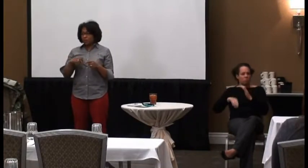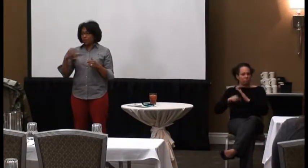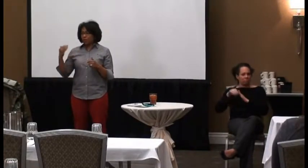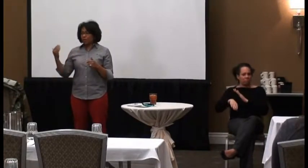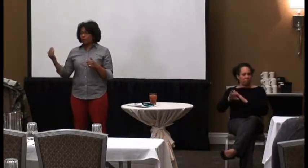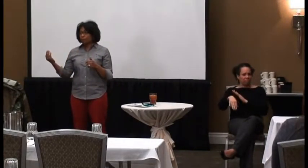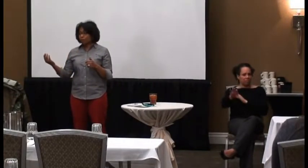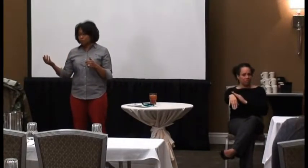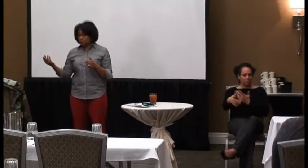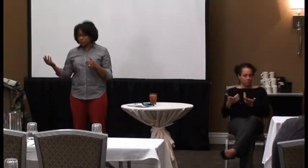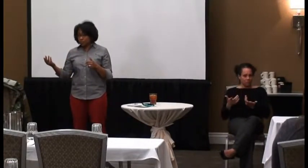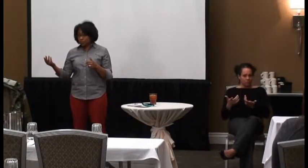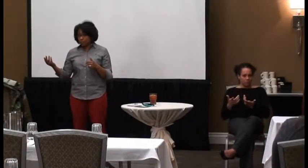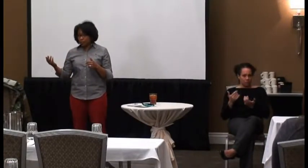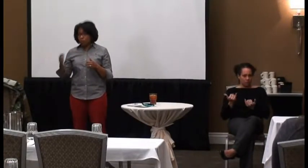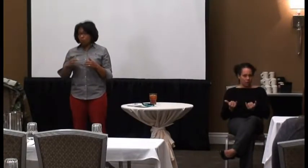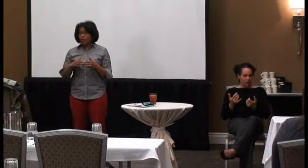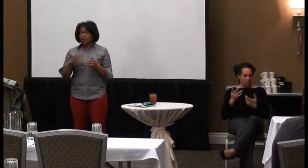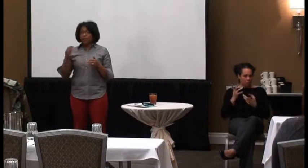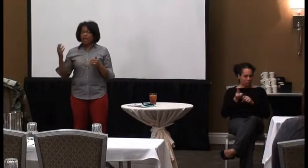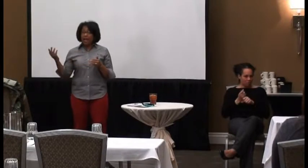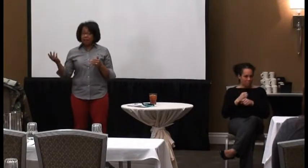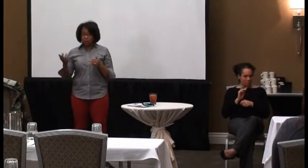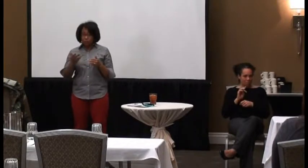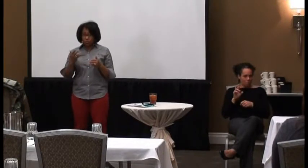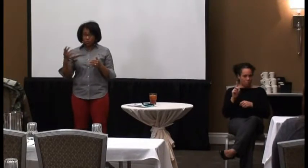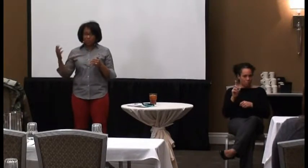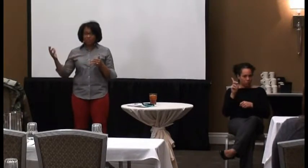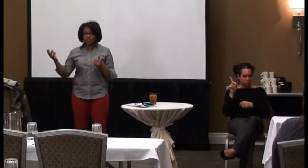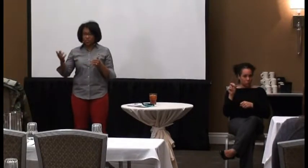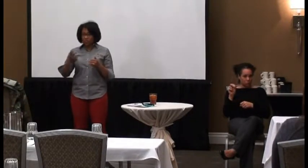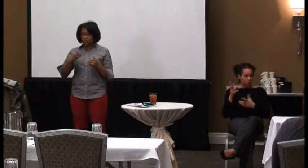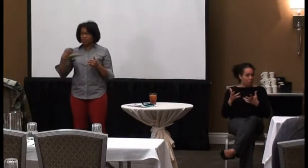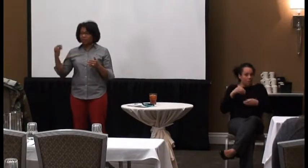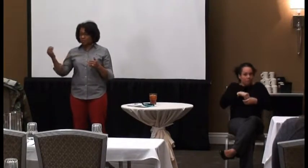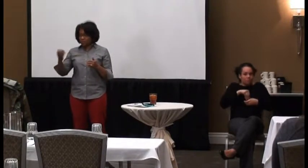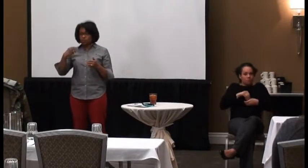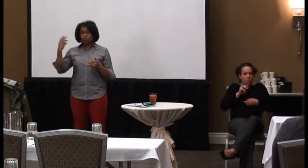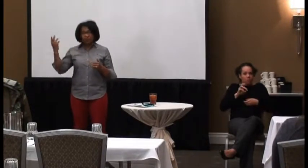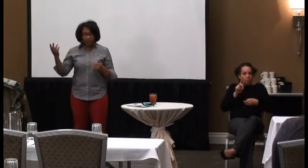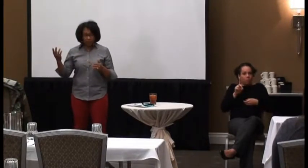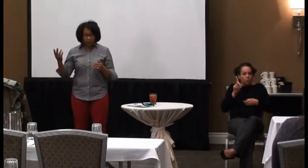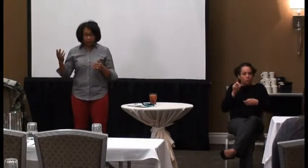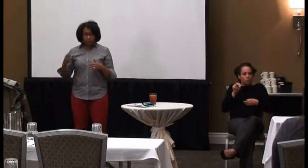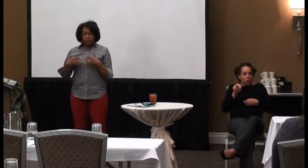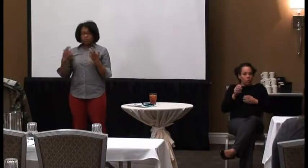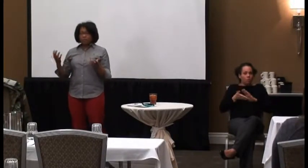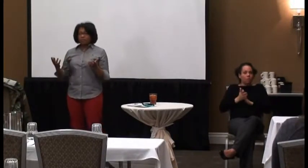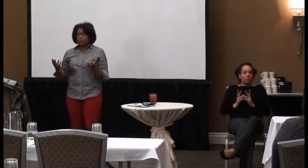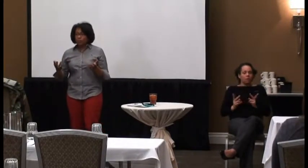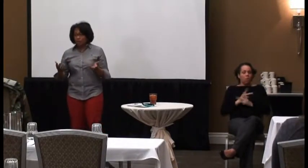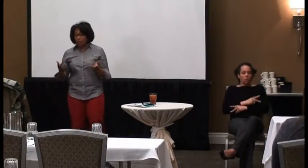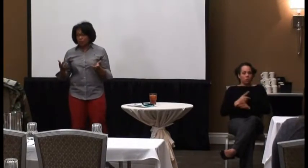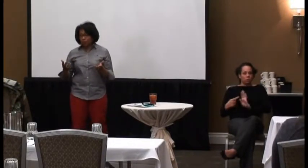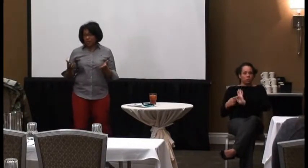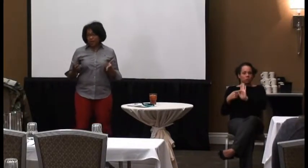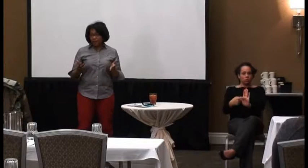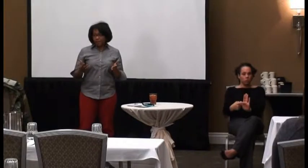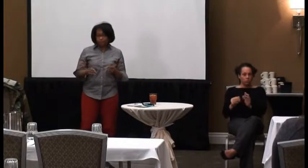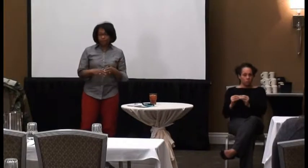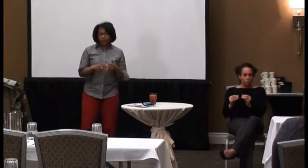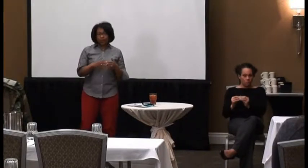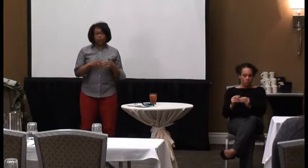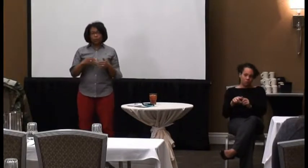then you created a mood disorder, or they already have a mood disorder that's just been then accentuated. So you have to be really careful with